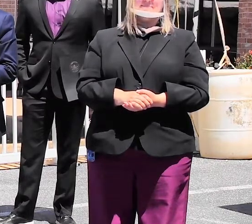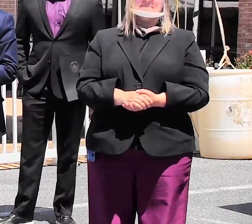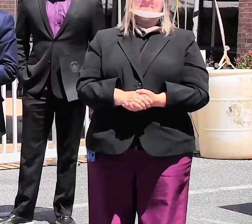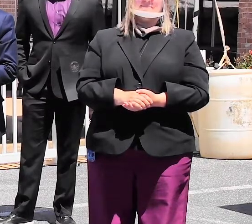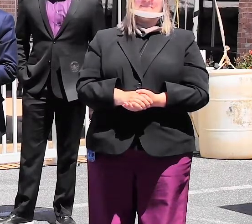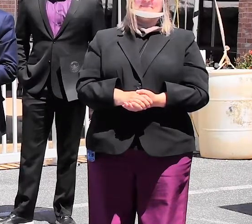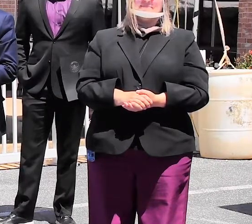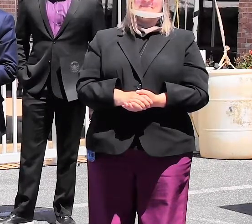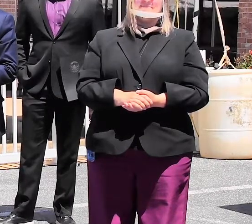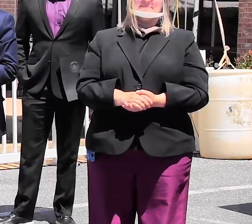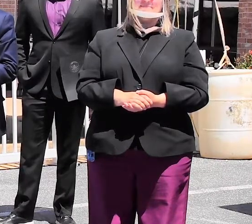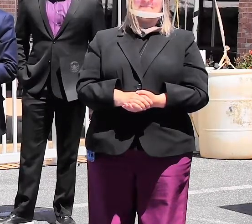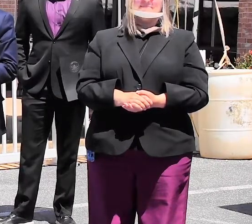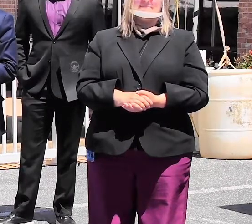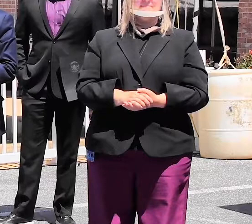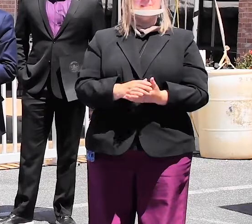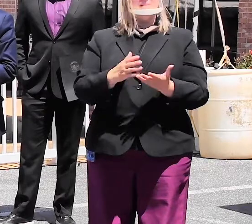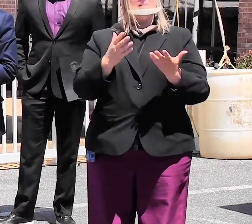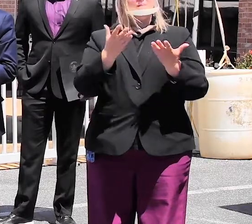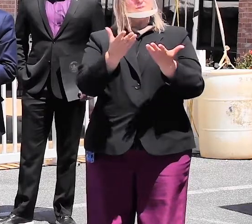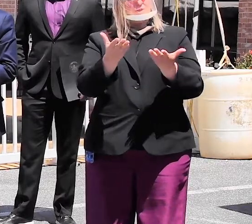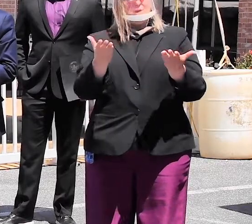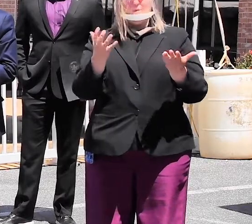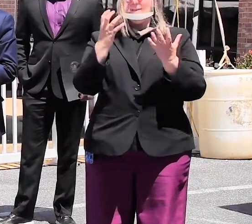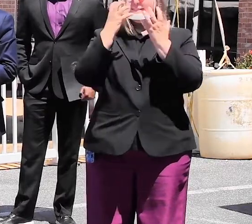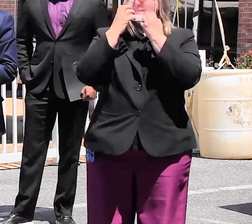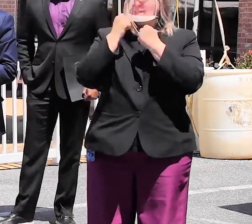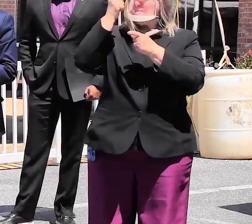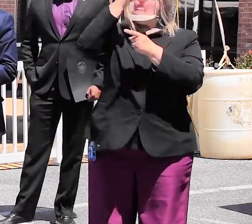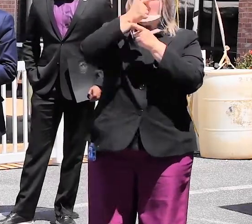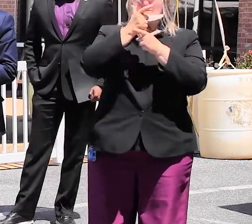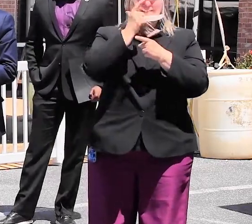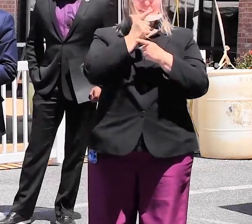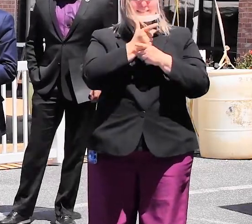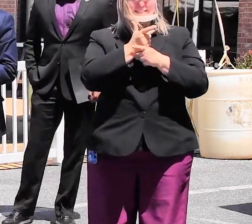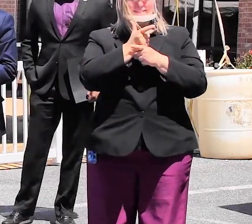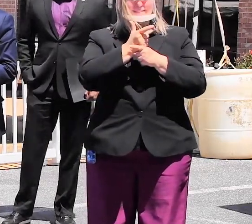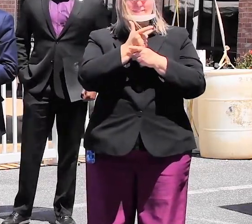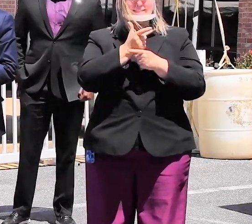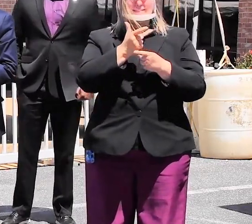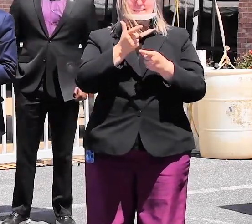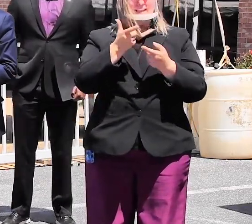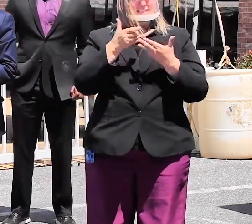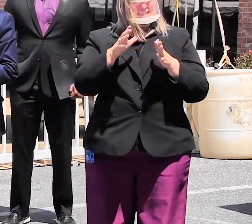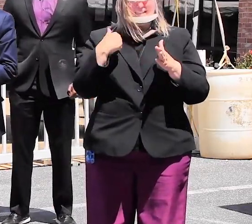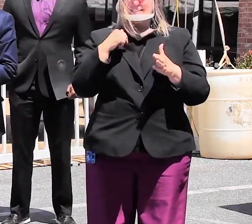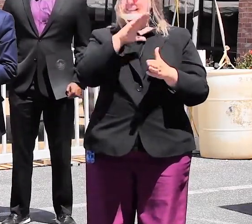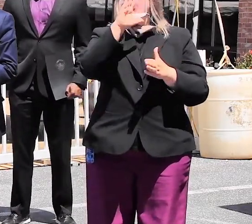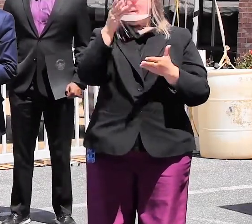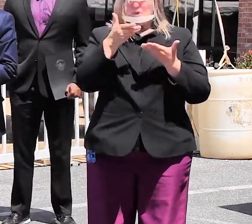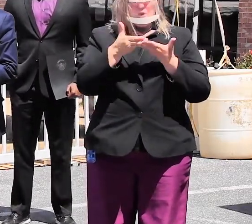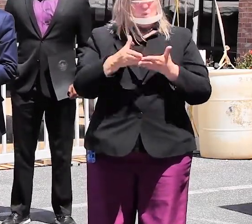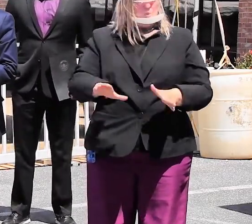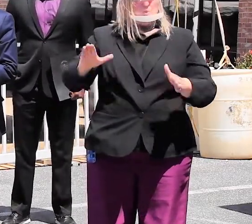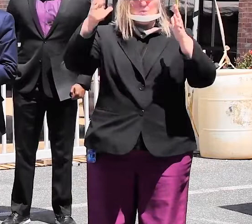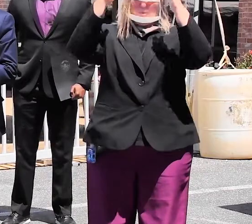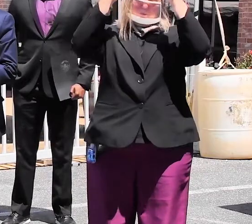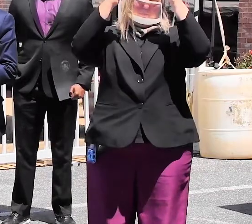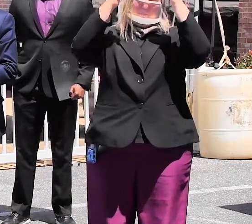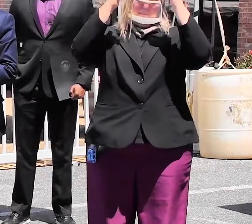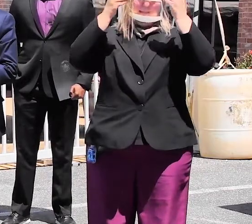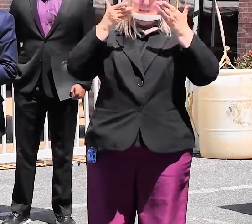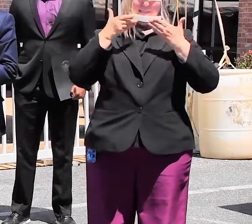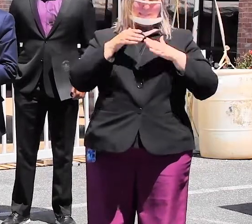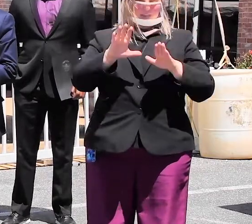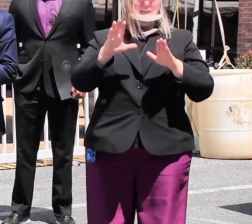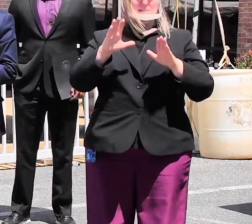vence. So, dear brothers and sisters, let us never lose the hope. Let us